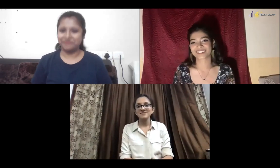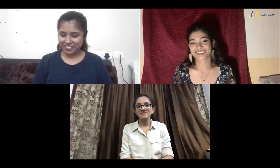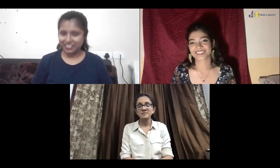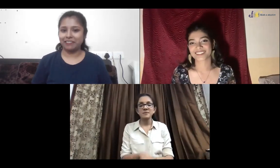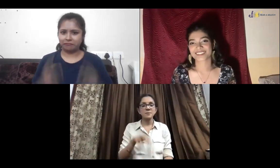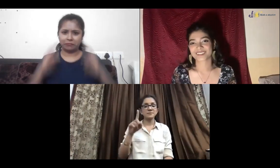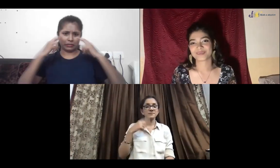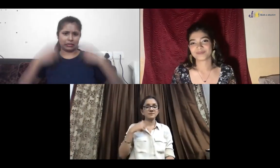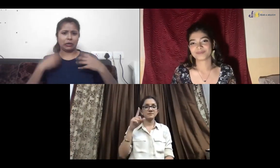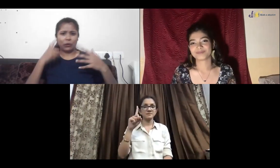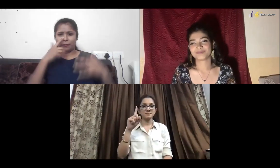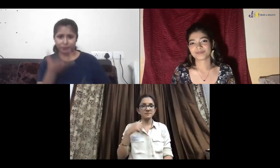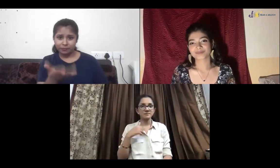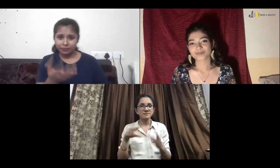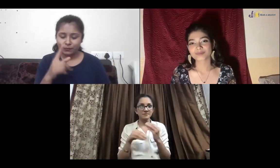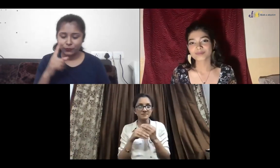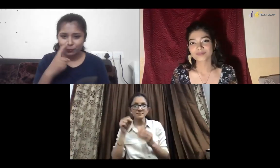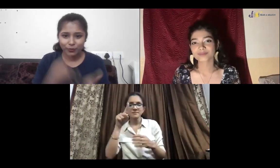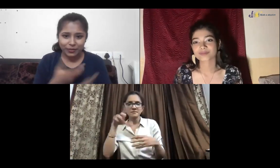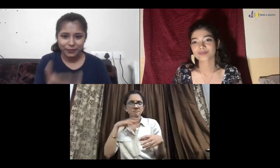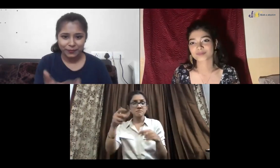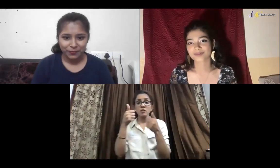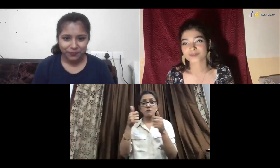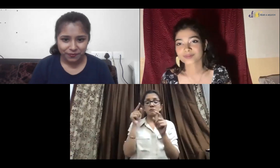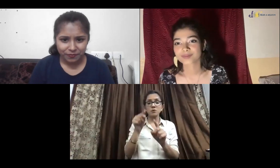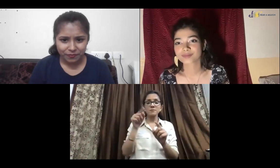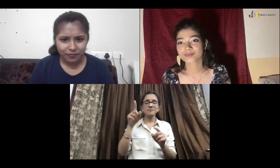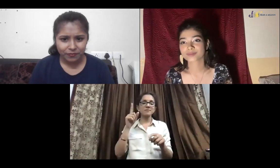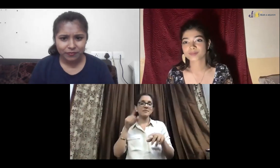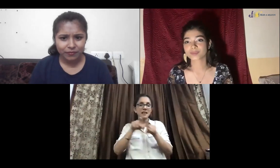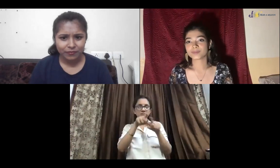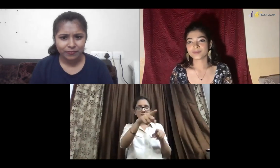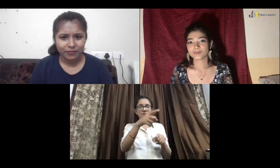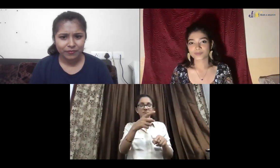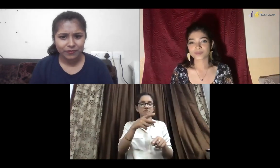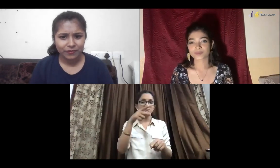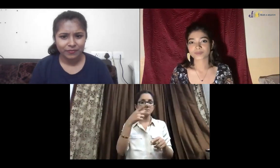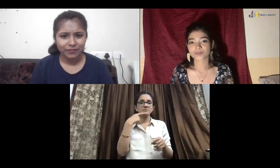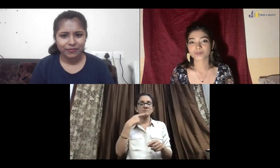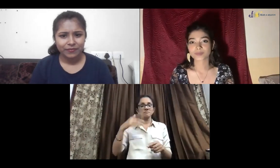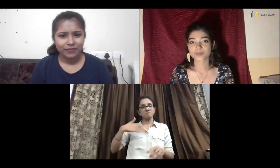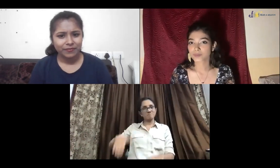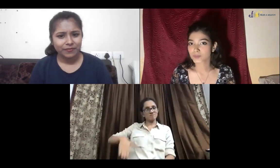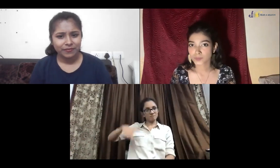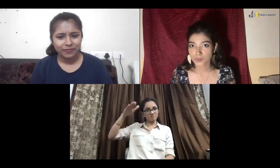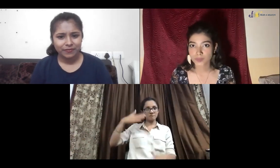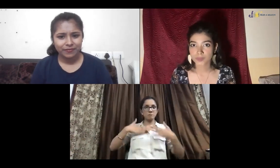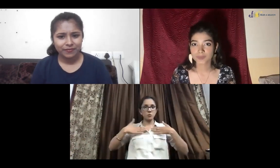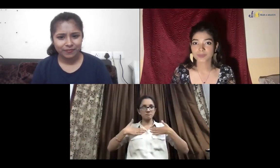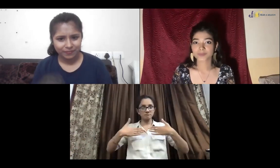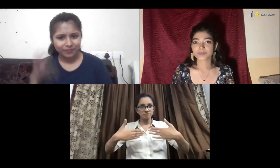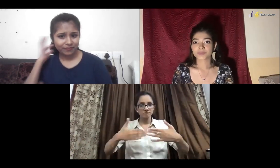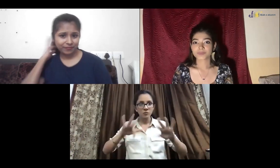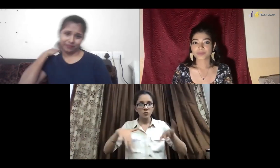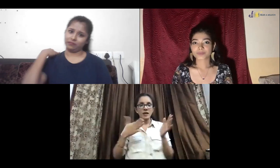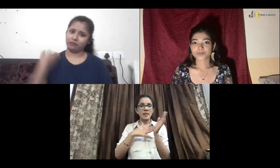very inspirational I story. feel better now. Yes, yes. Yeah, I would like to add, should be here. Yes,